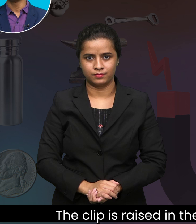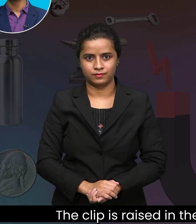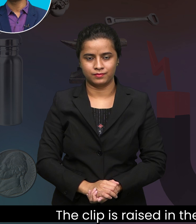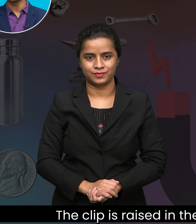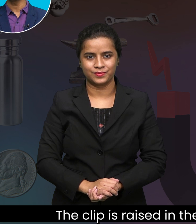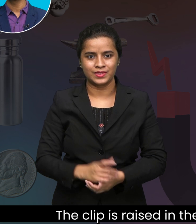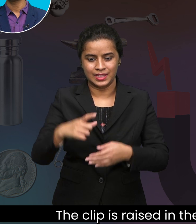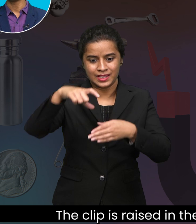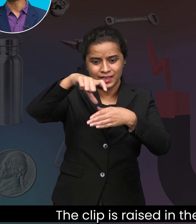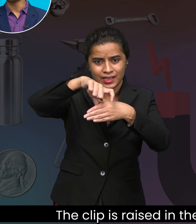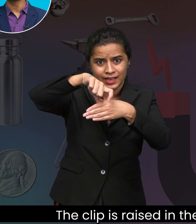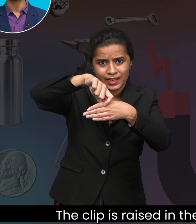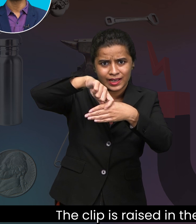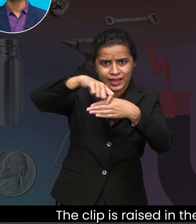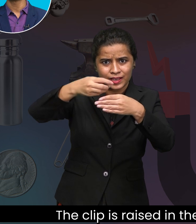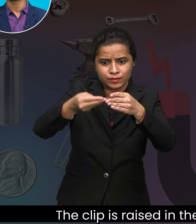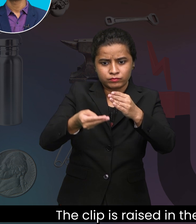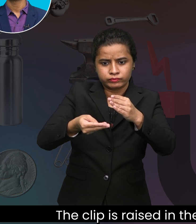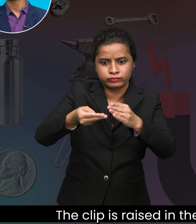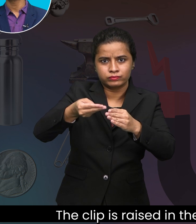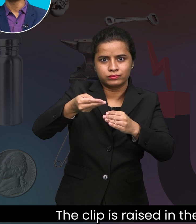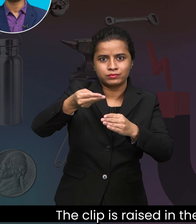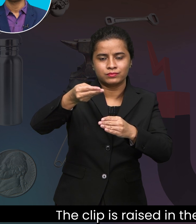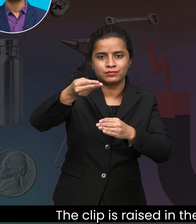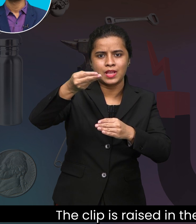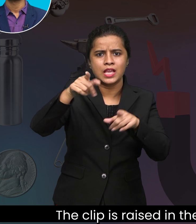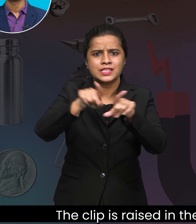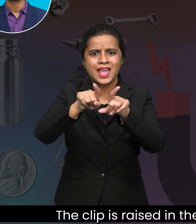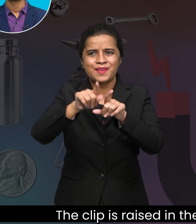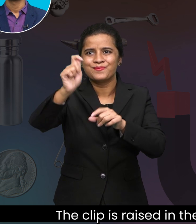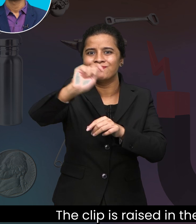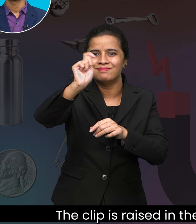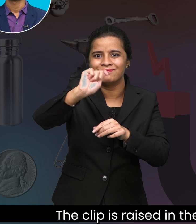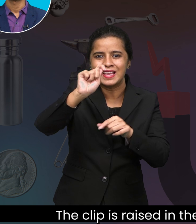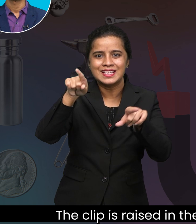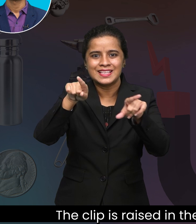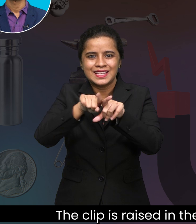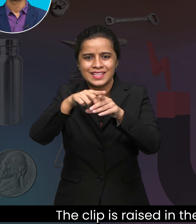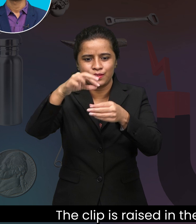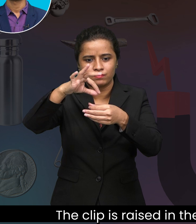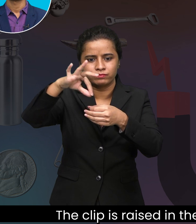The clip is raised in the air without support, like a kite.